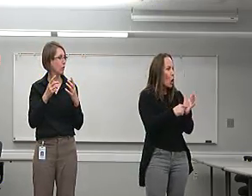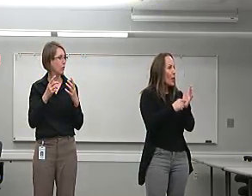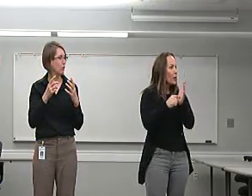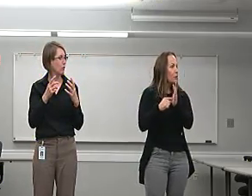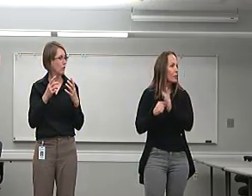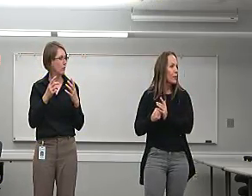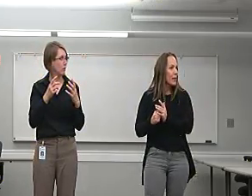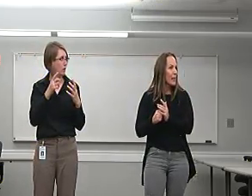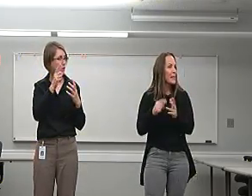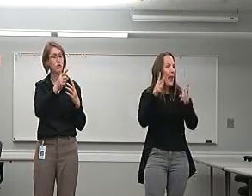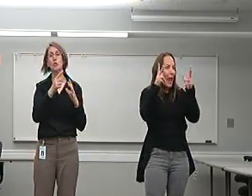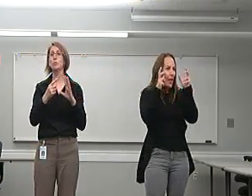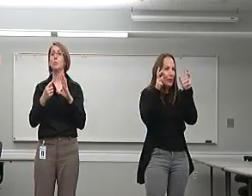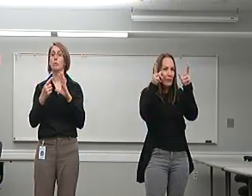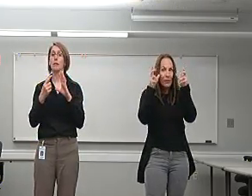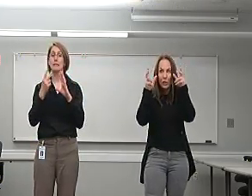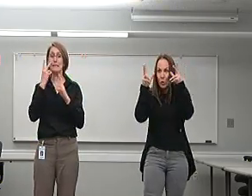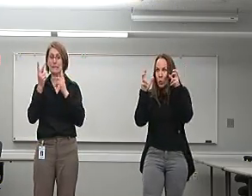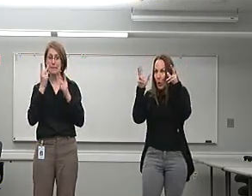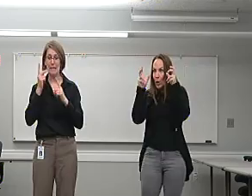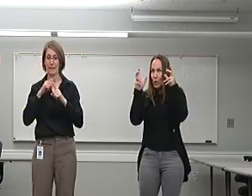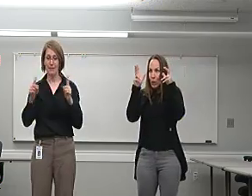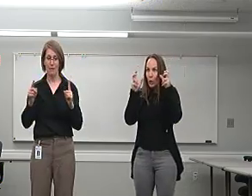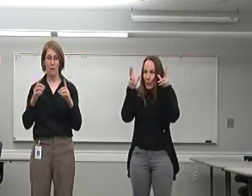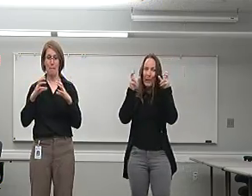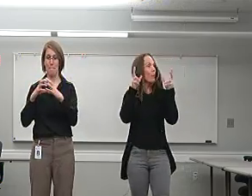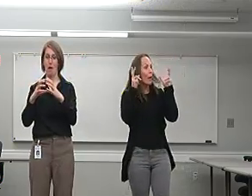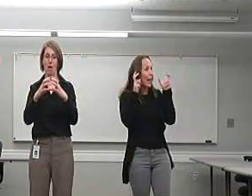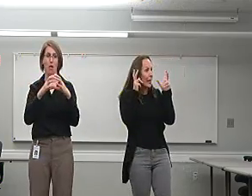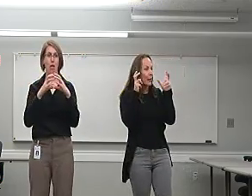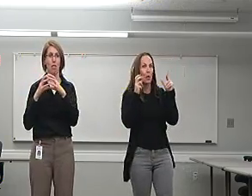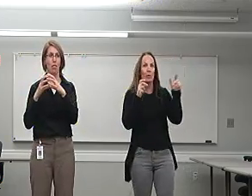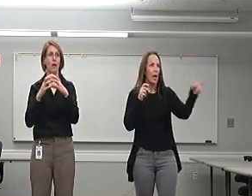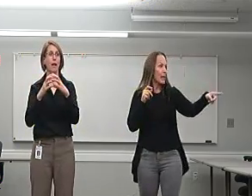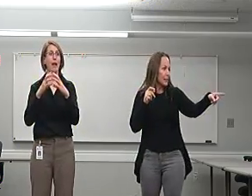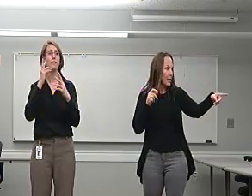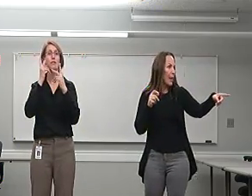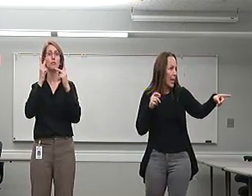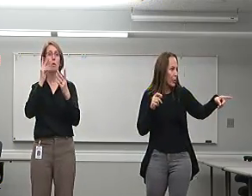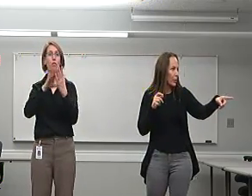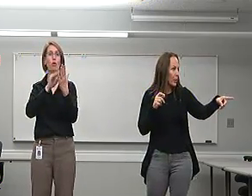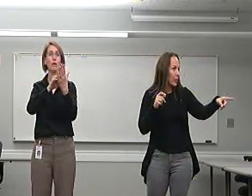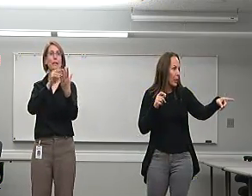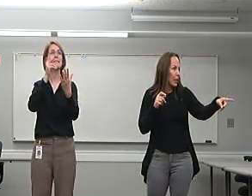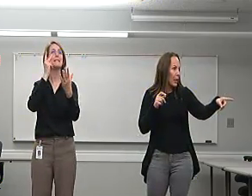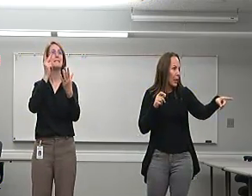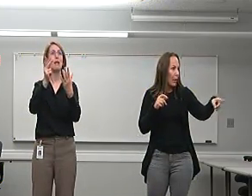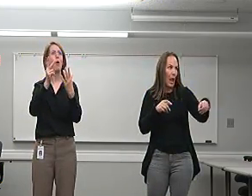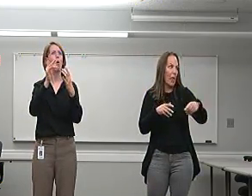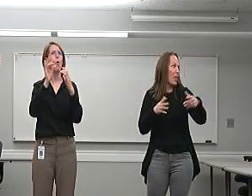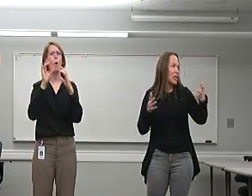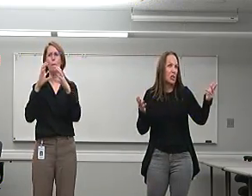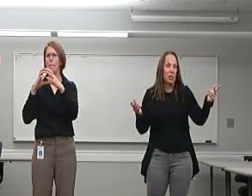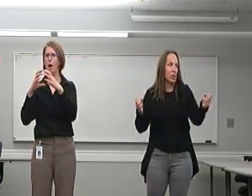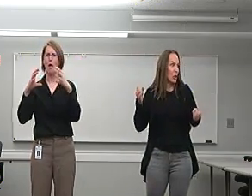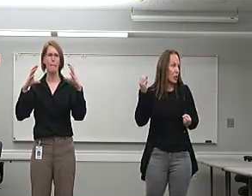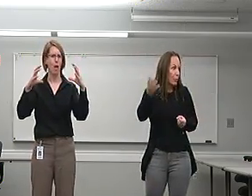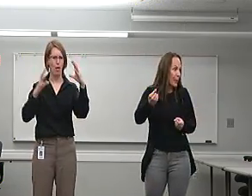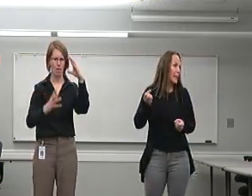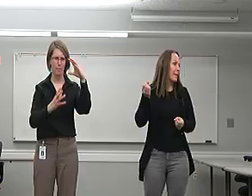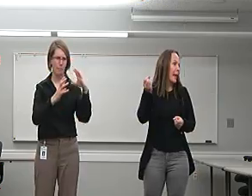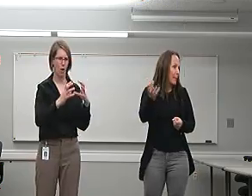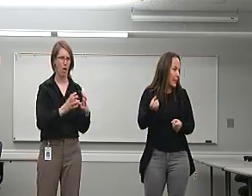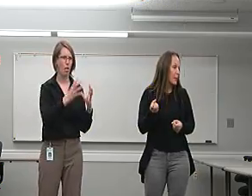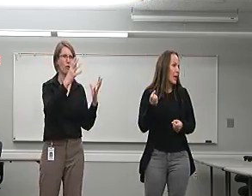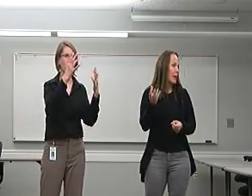things, and the visual learning brain goes, I see a pattern, and then just started repeating that, giving that